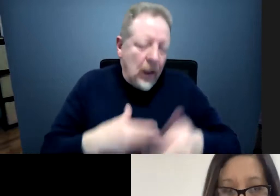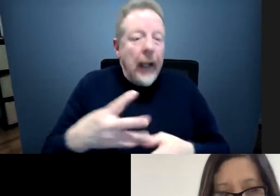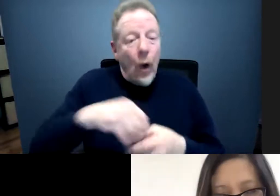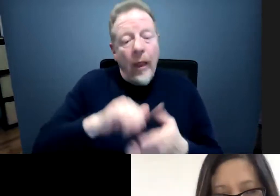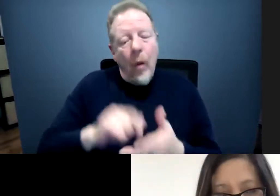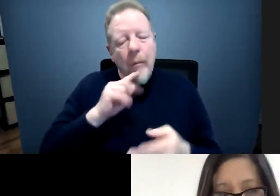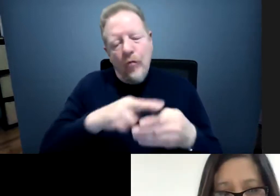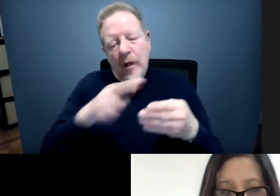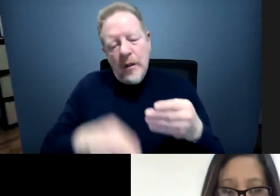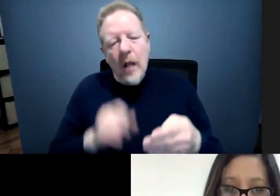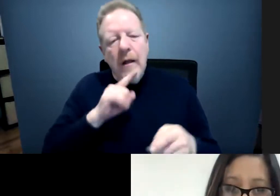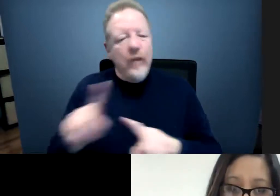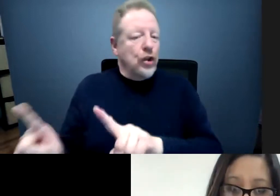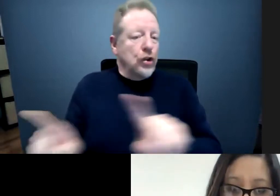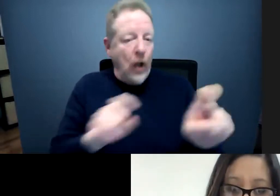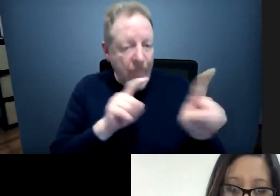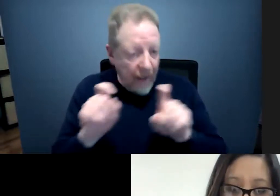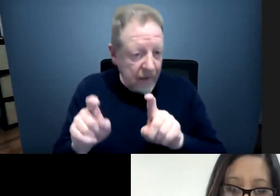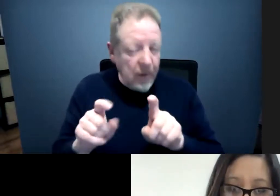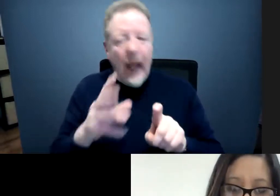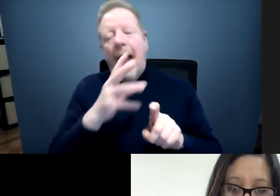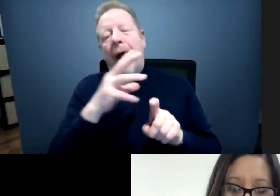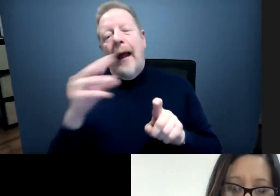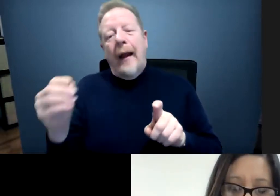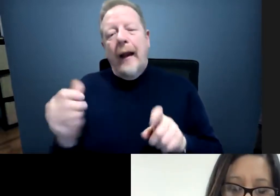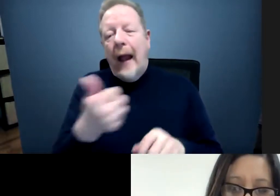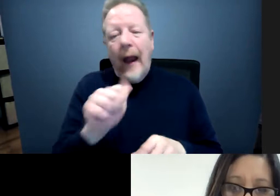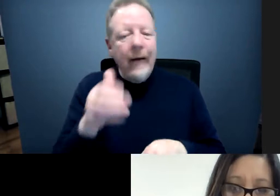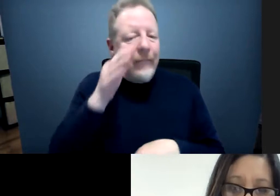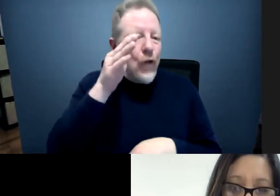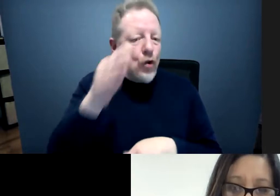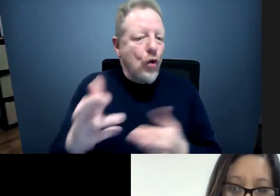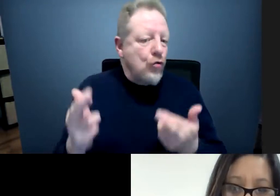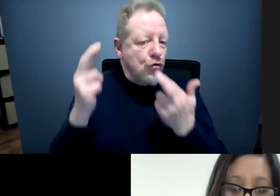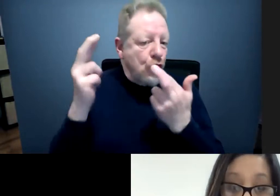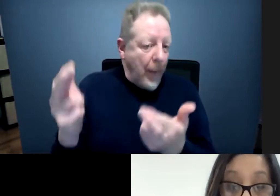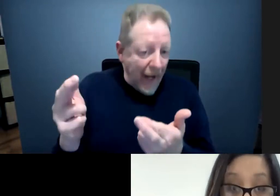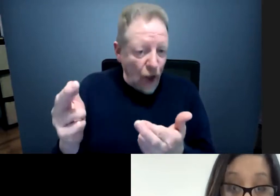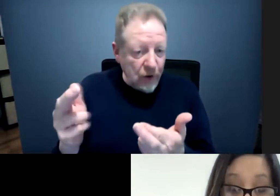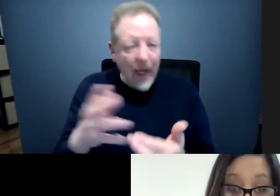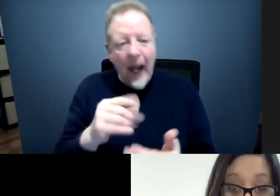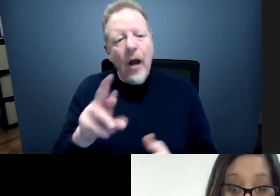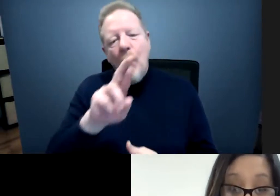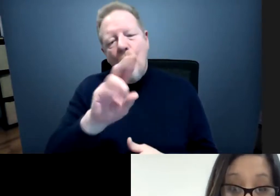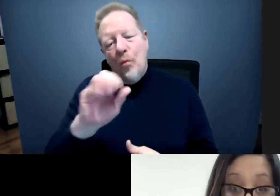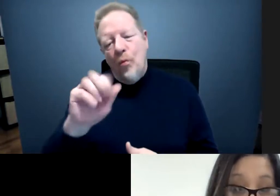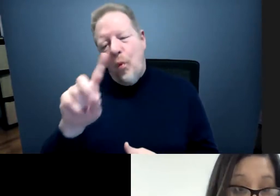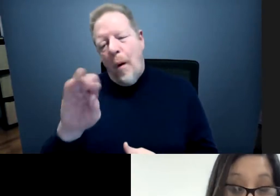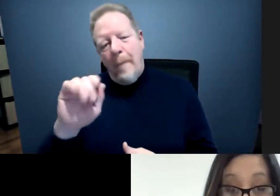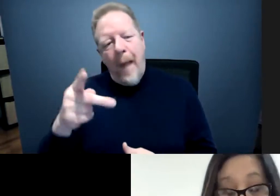of the surveys, as well as any future recommendations and a roadmap for the future for the